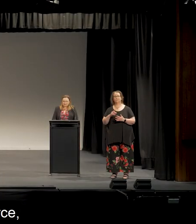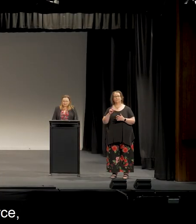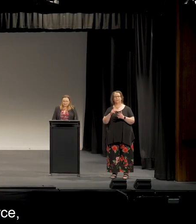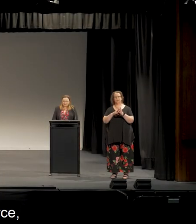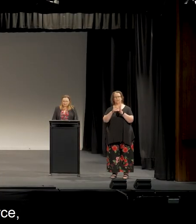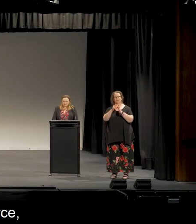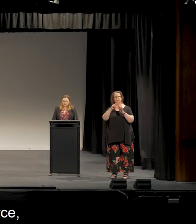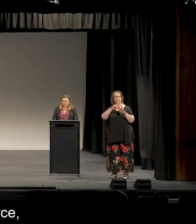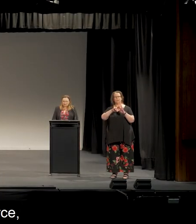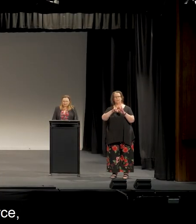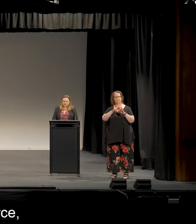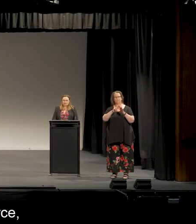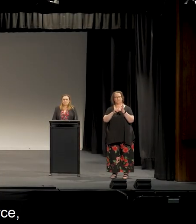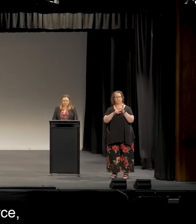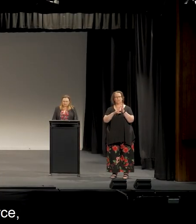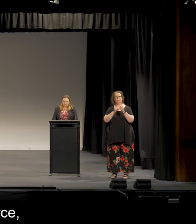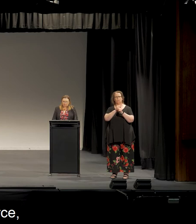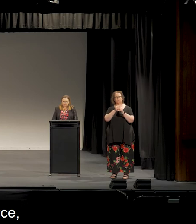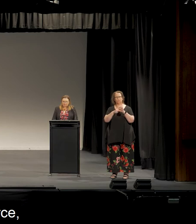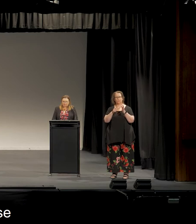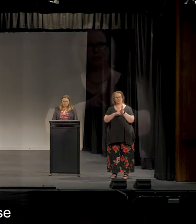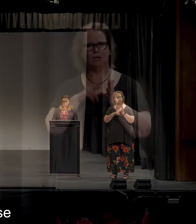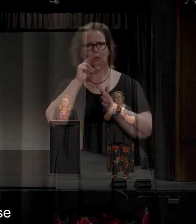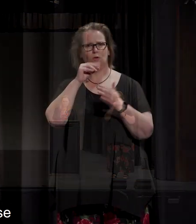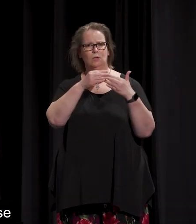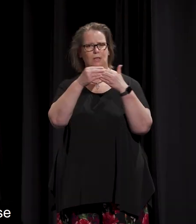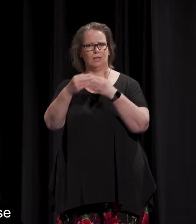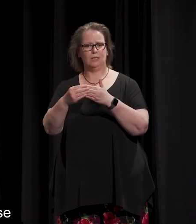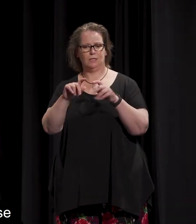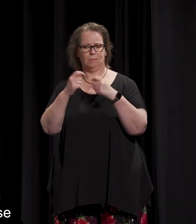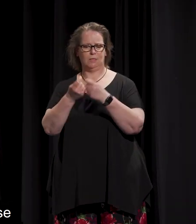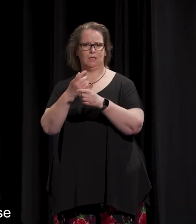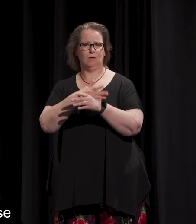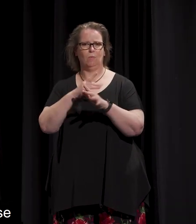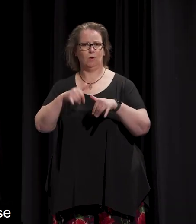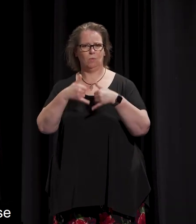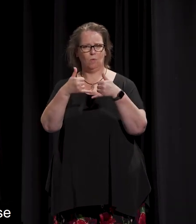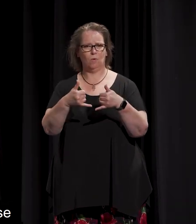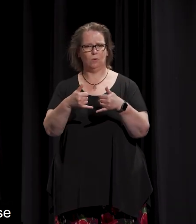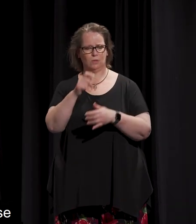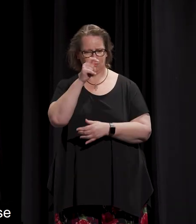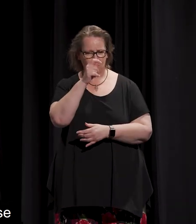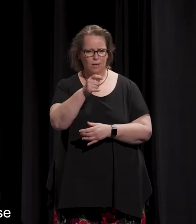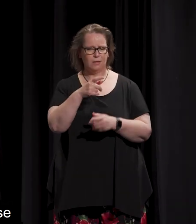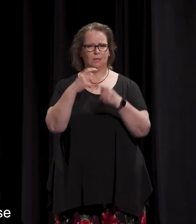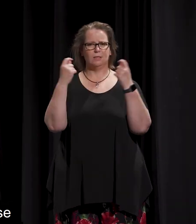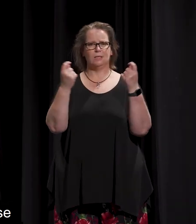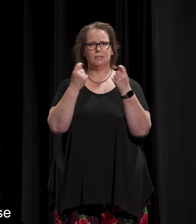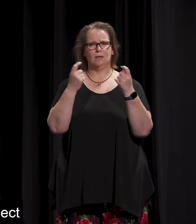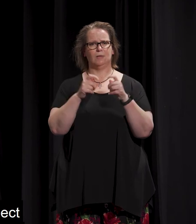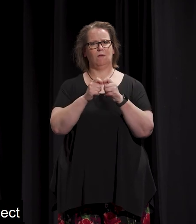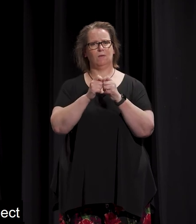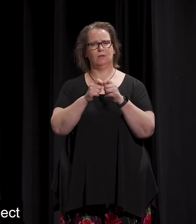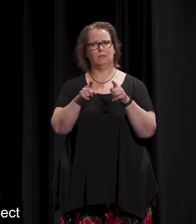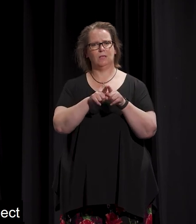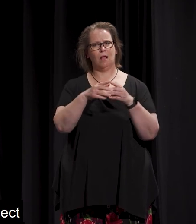The Australian Defence Force Longtan Youth Leadership and Teamwork Awards recognise and celebrate qualities